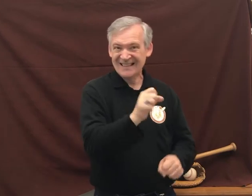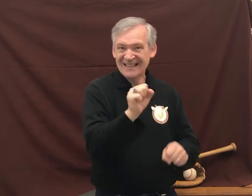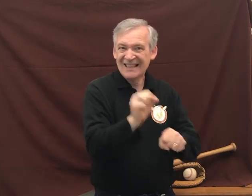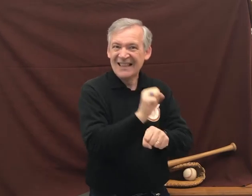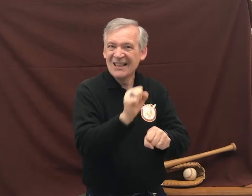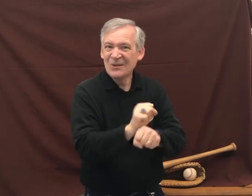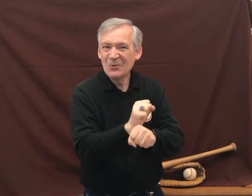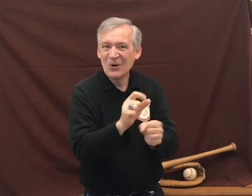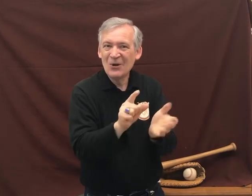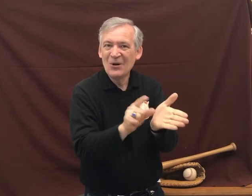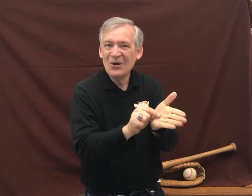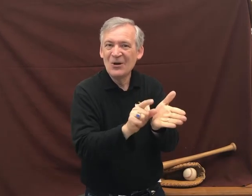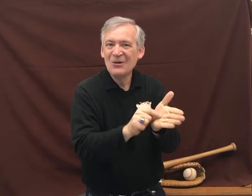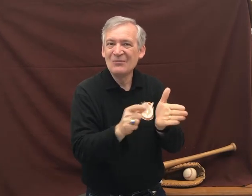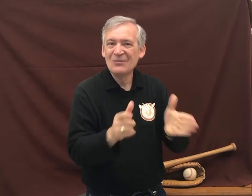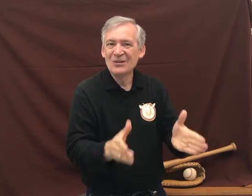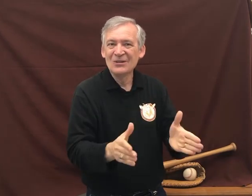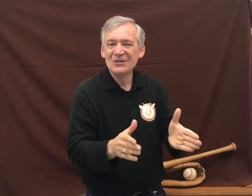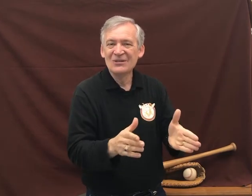Daily News.